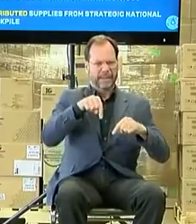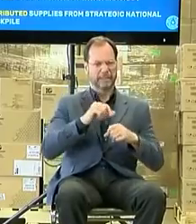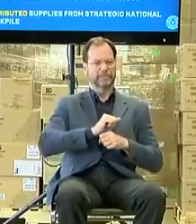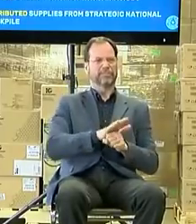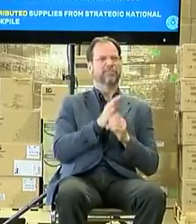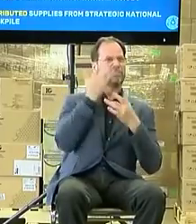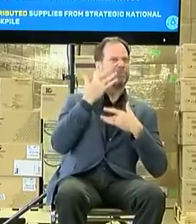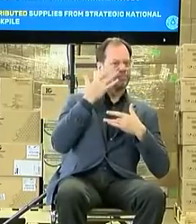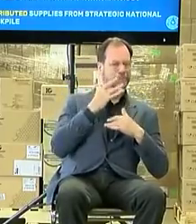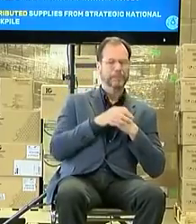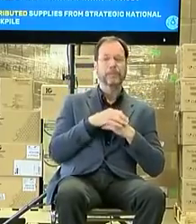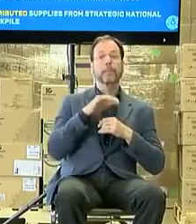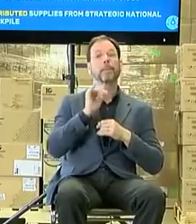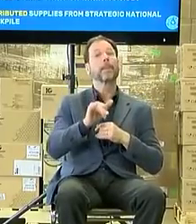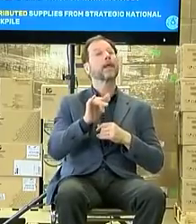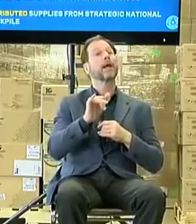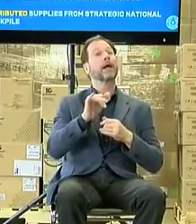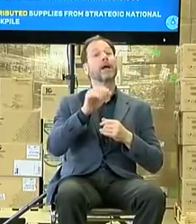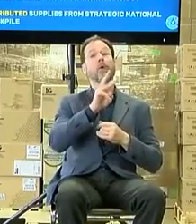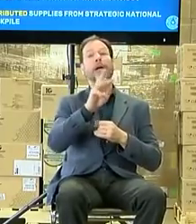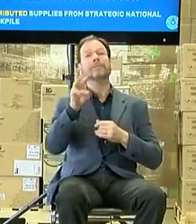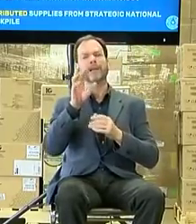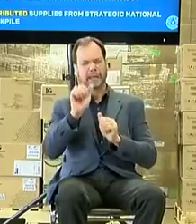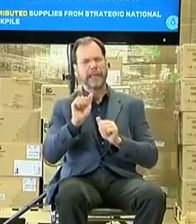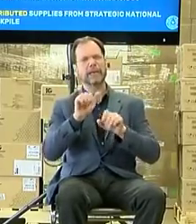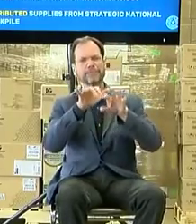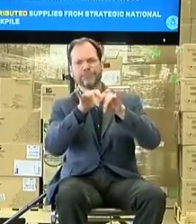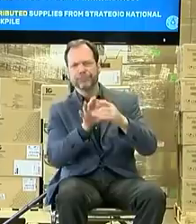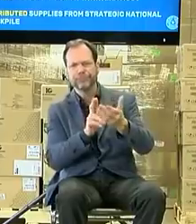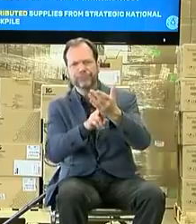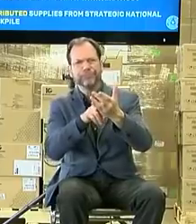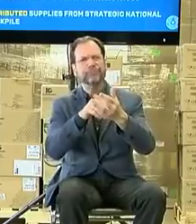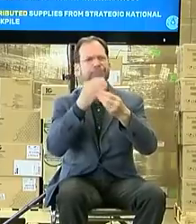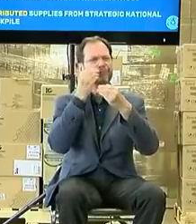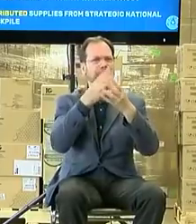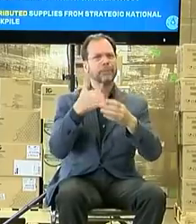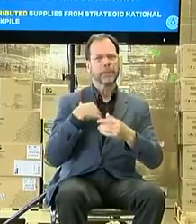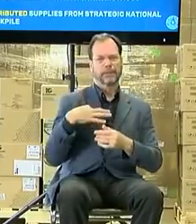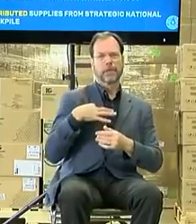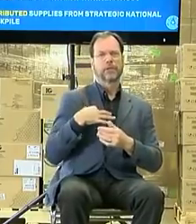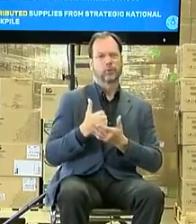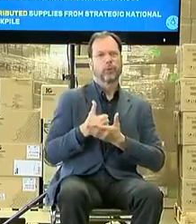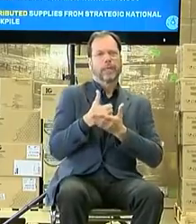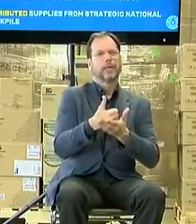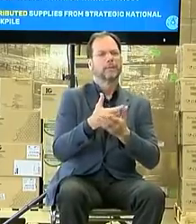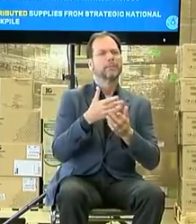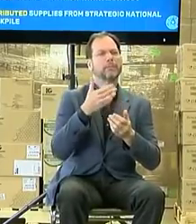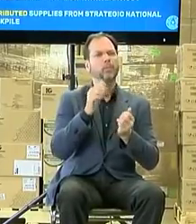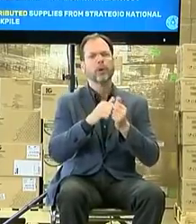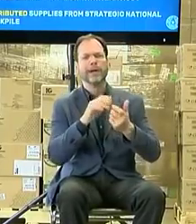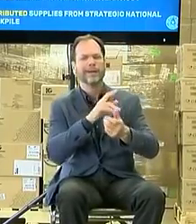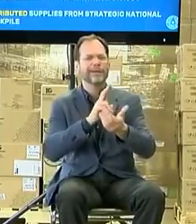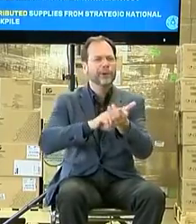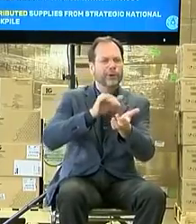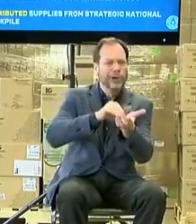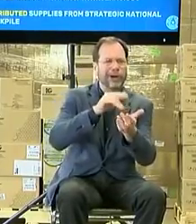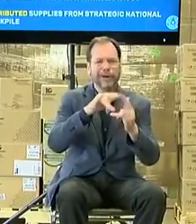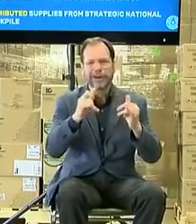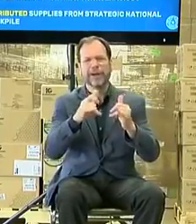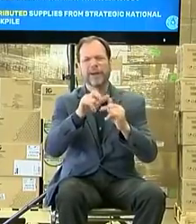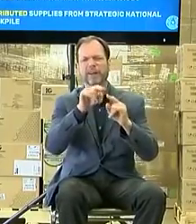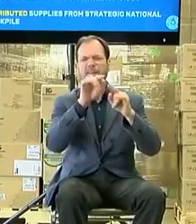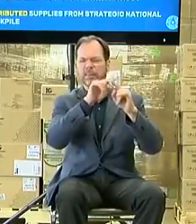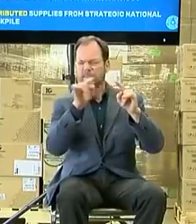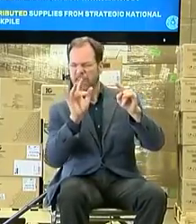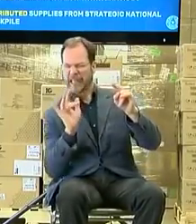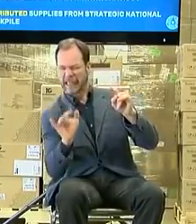that very same site, volunteers who want to assist, especially in providing healthcare services, can find a link on